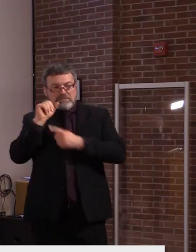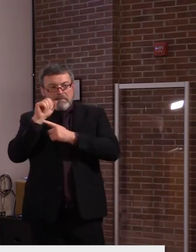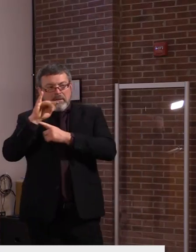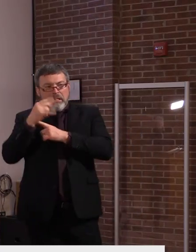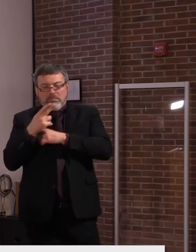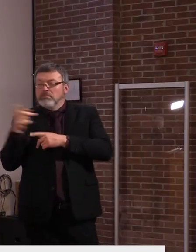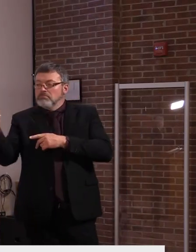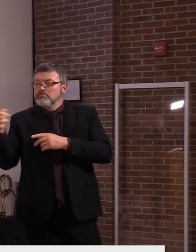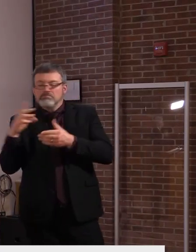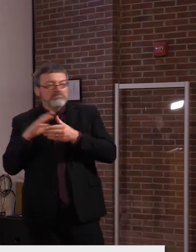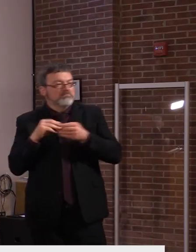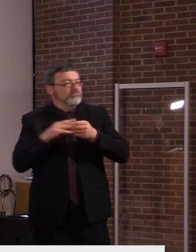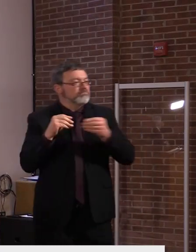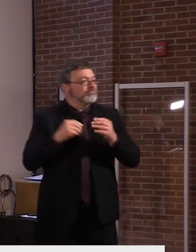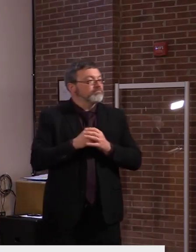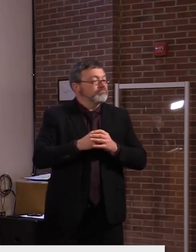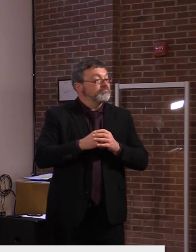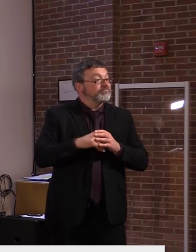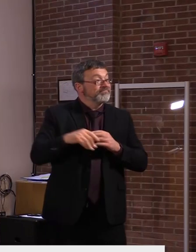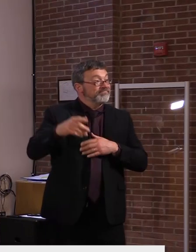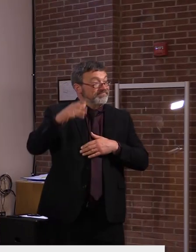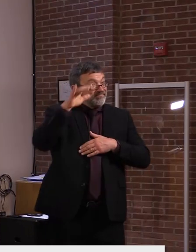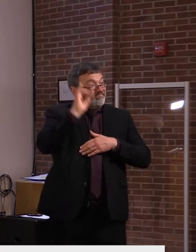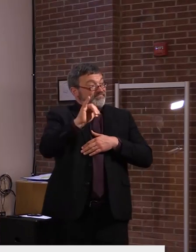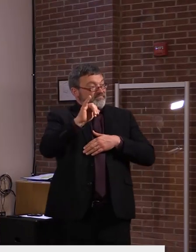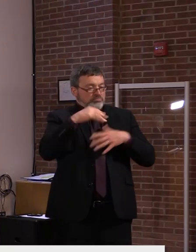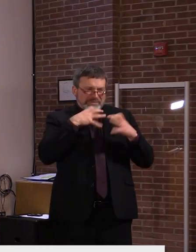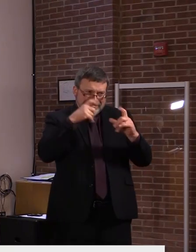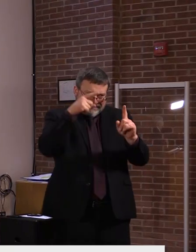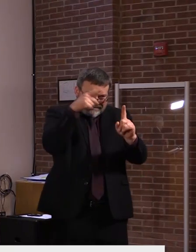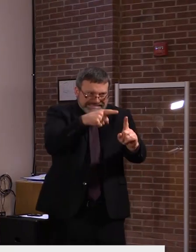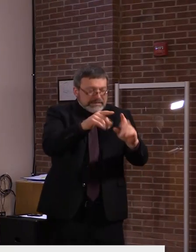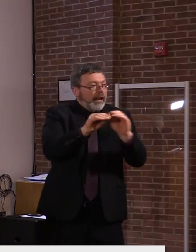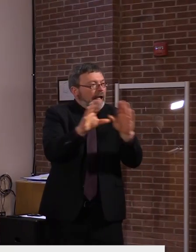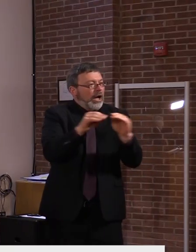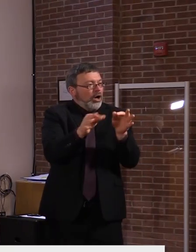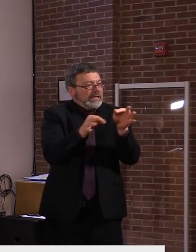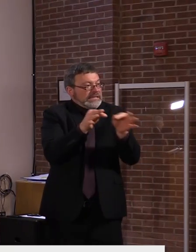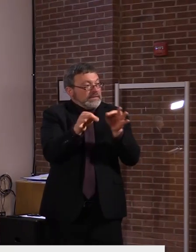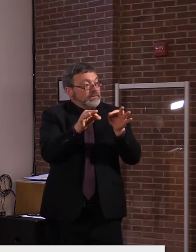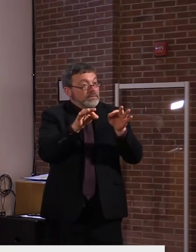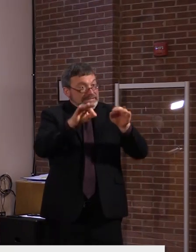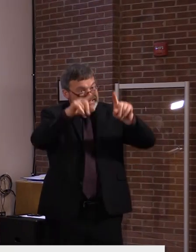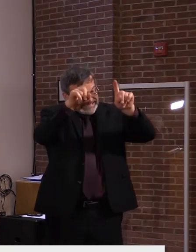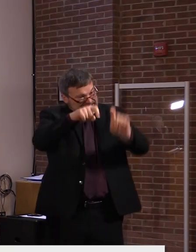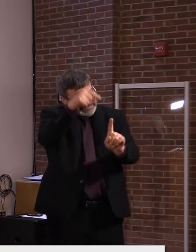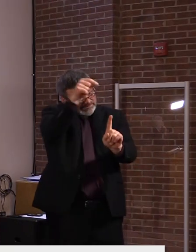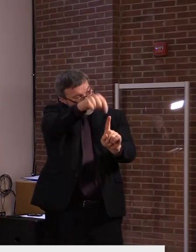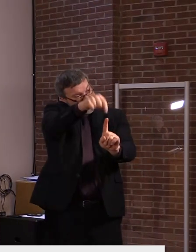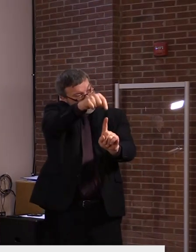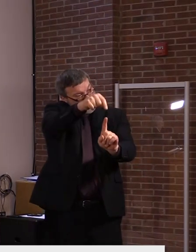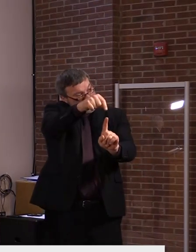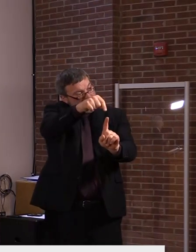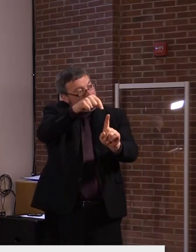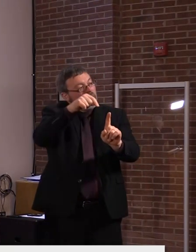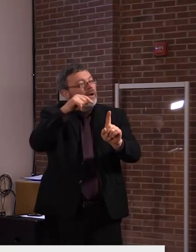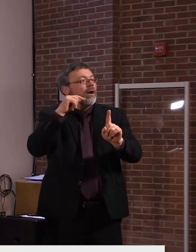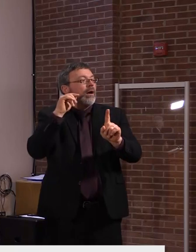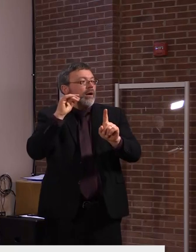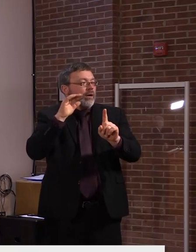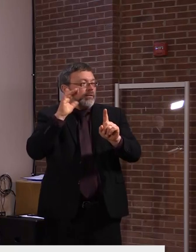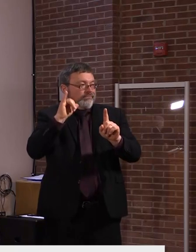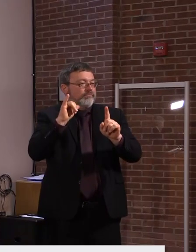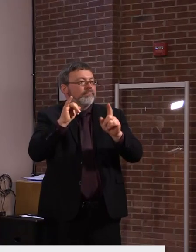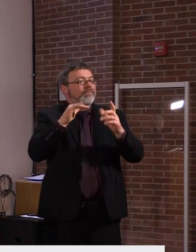Lisa, just to avoid any confusion, testing is rapidly becoming many sort of different